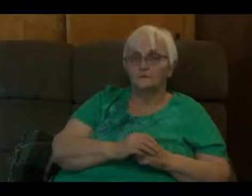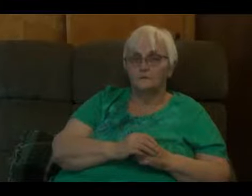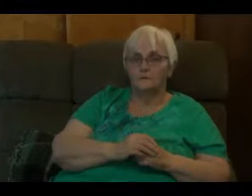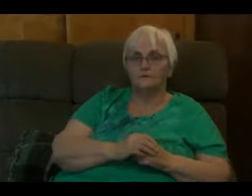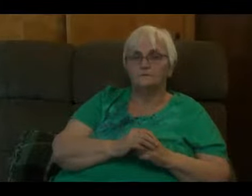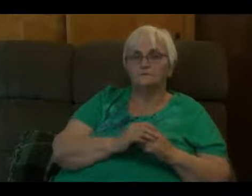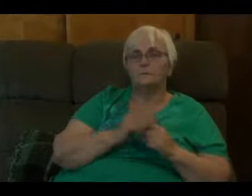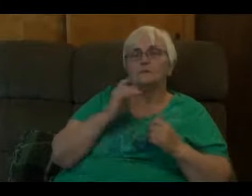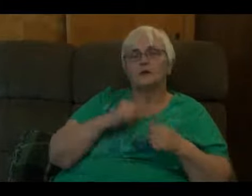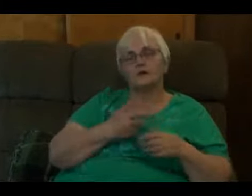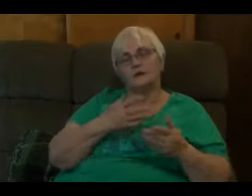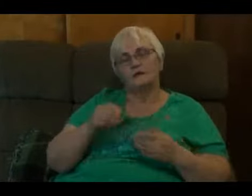But he gives them to us.